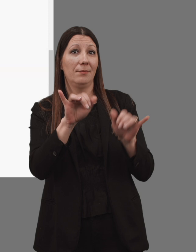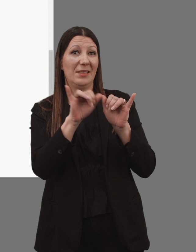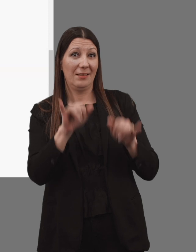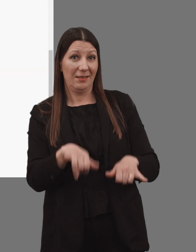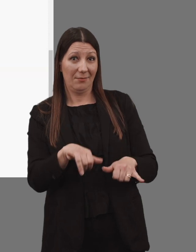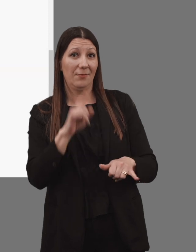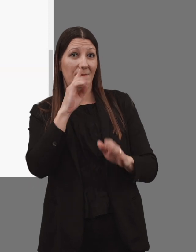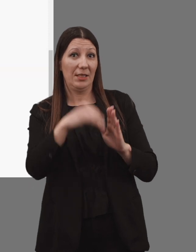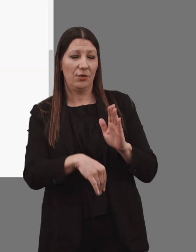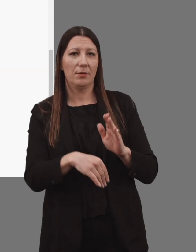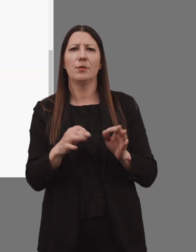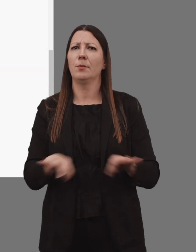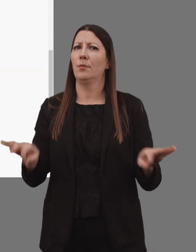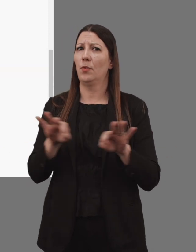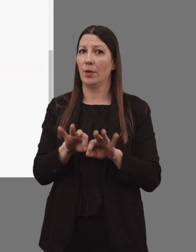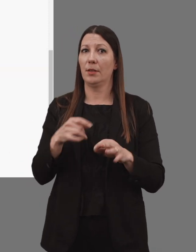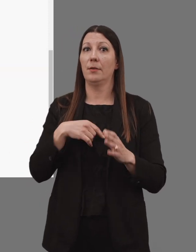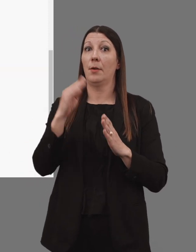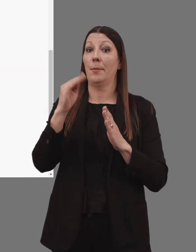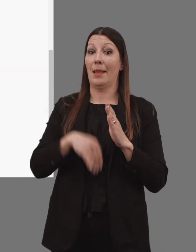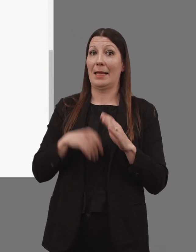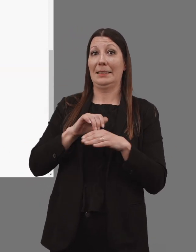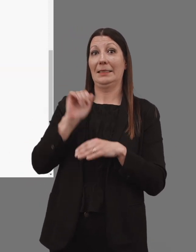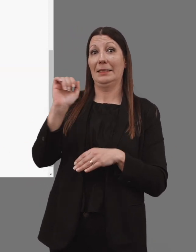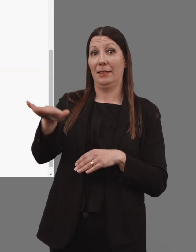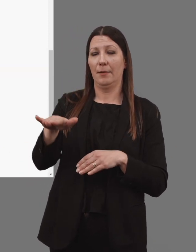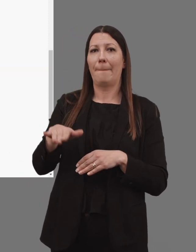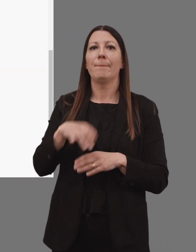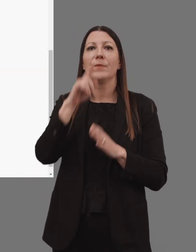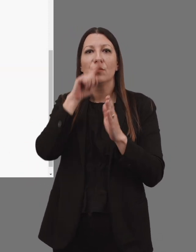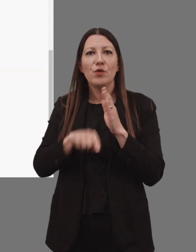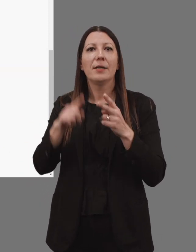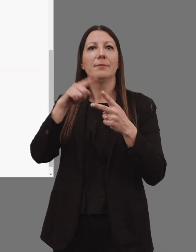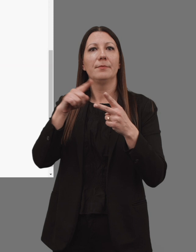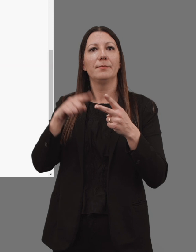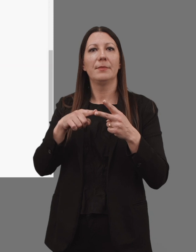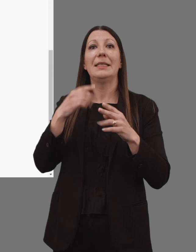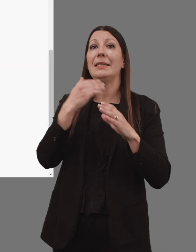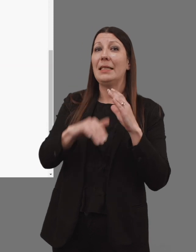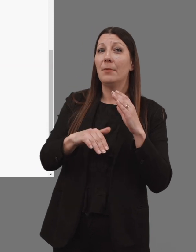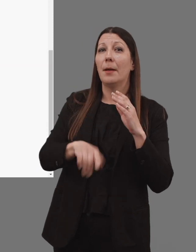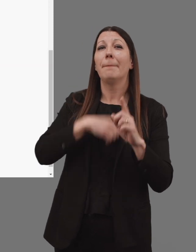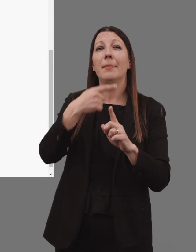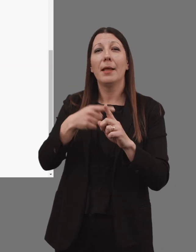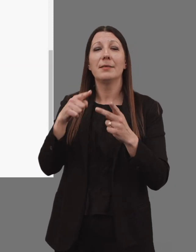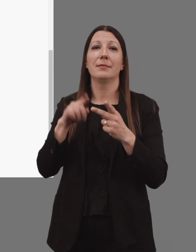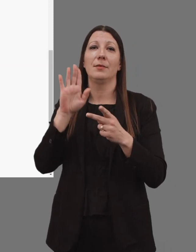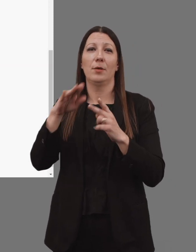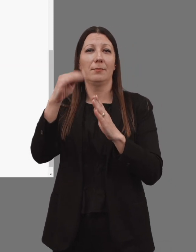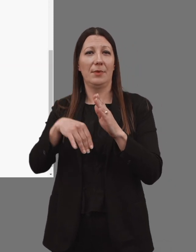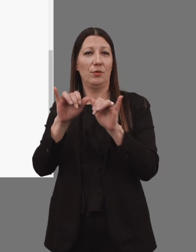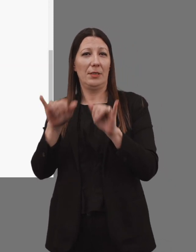application to log into your application and log into your email on a regular basis, just to see if there are any questions or